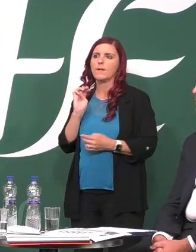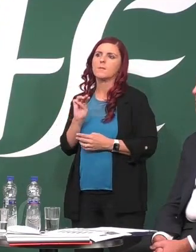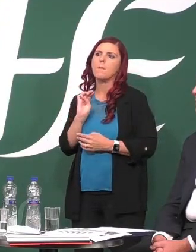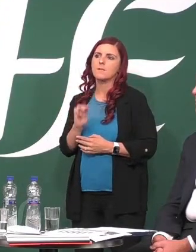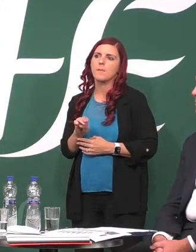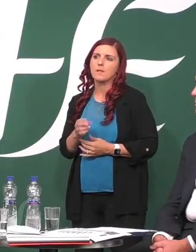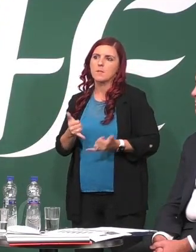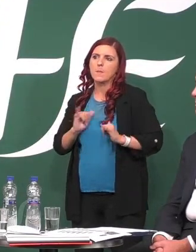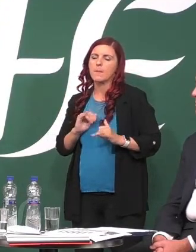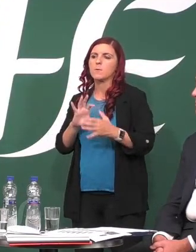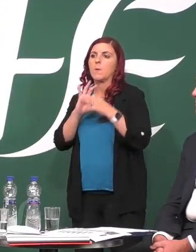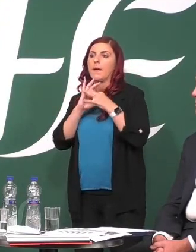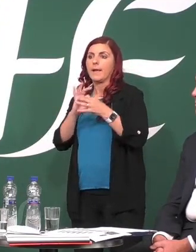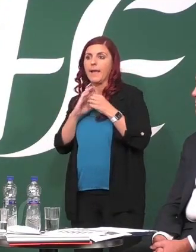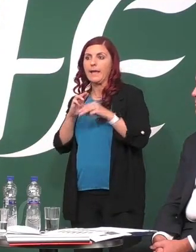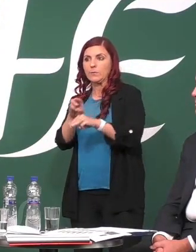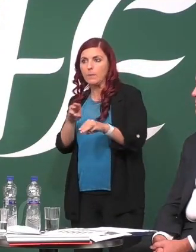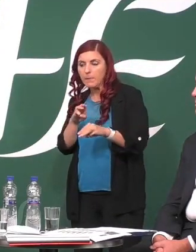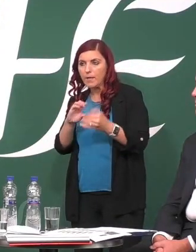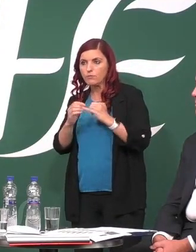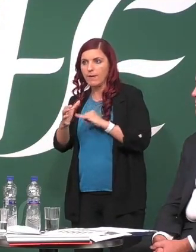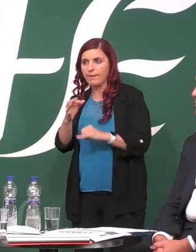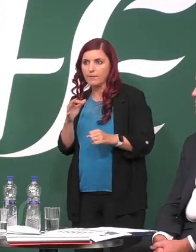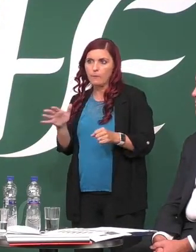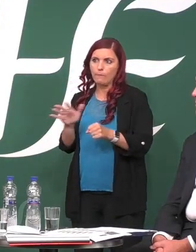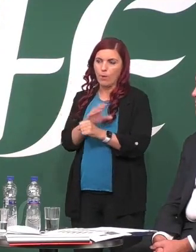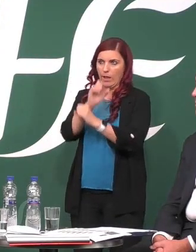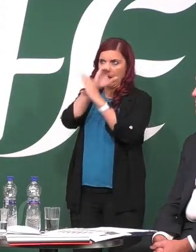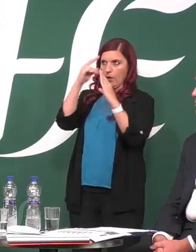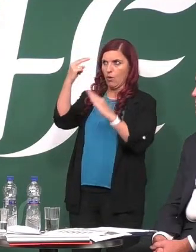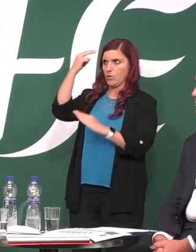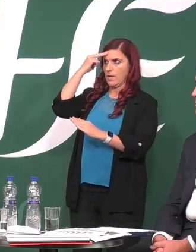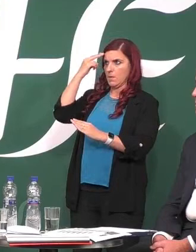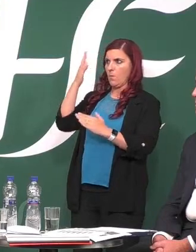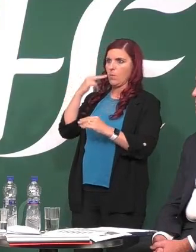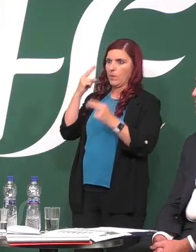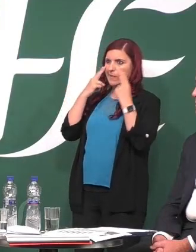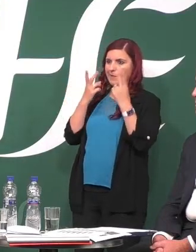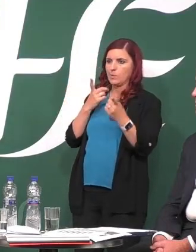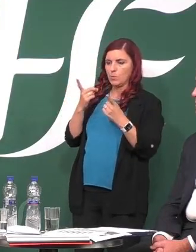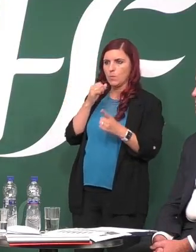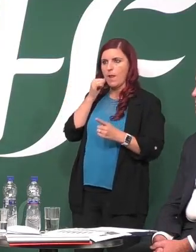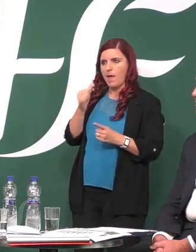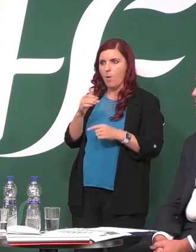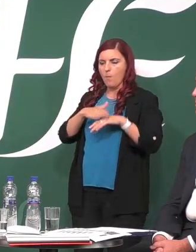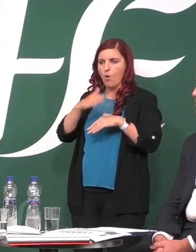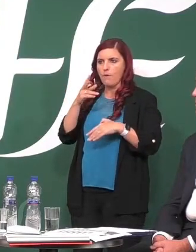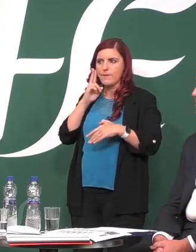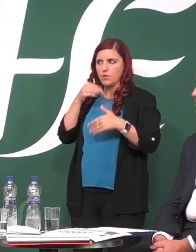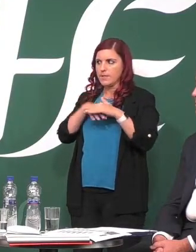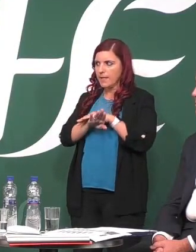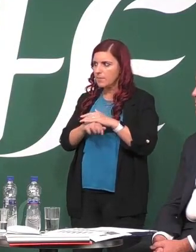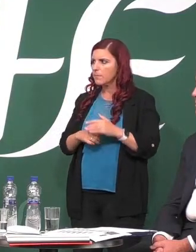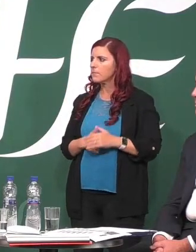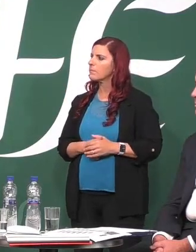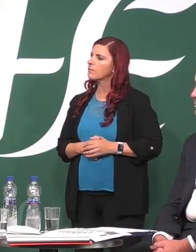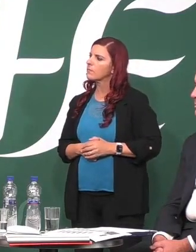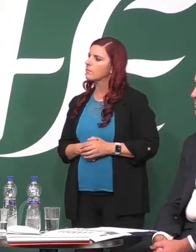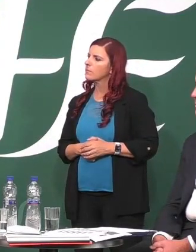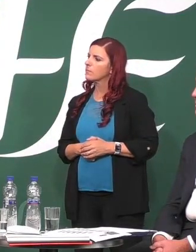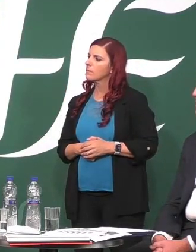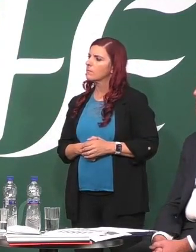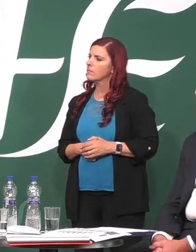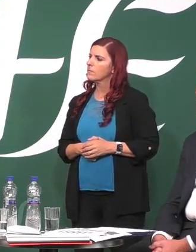get a full understanding of how they're impacting them and what we can do to meet people's needs. I think with the